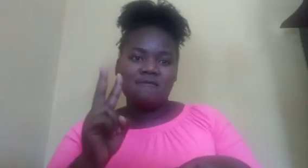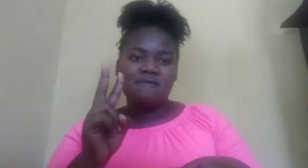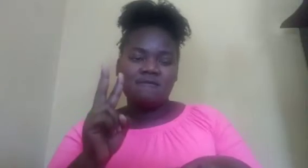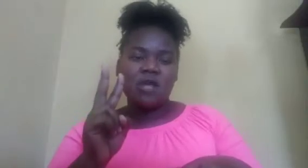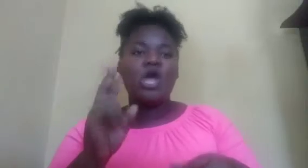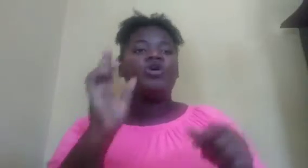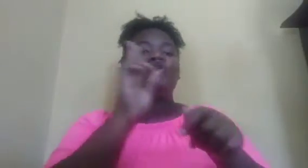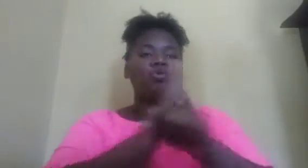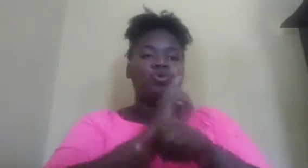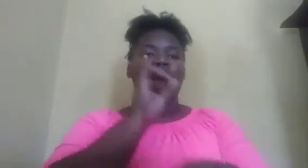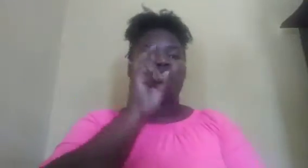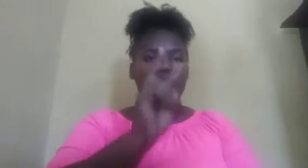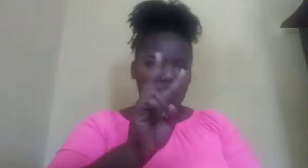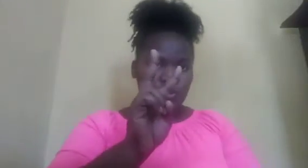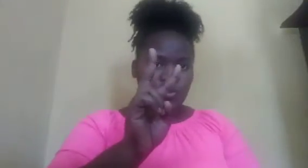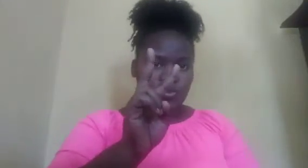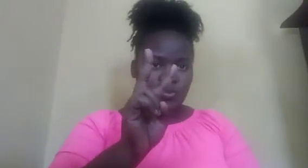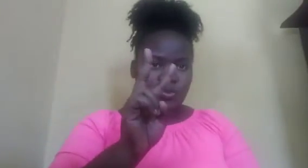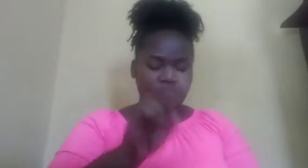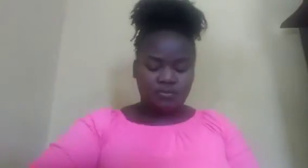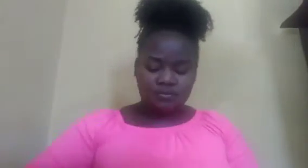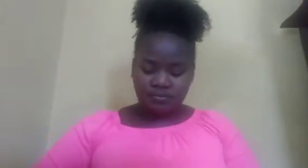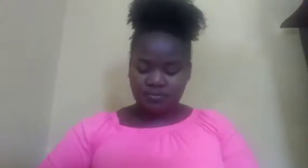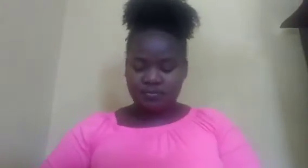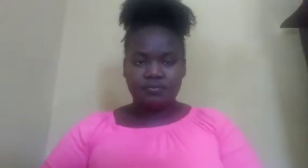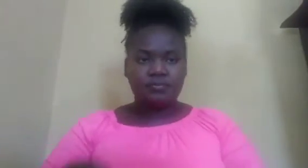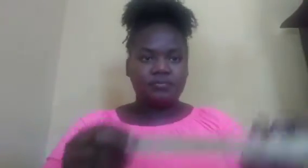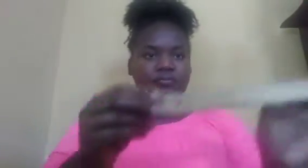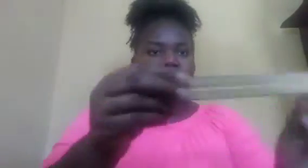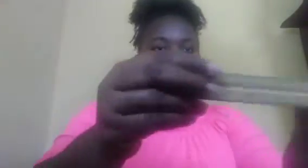2.5. Use 2.